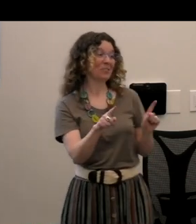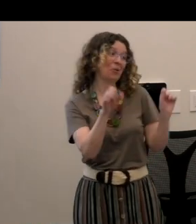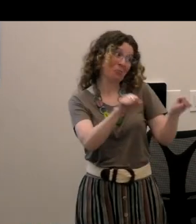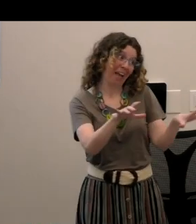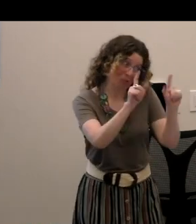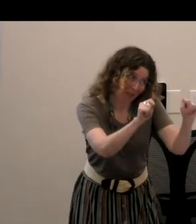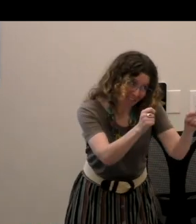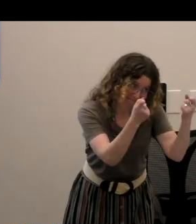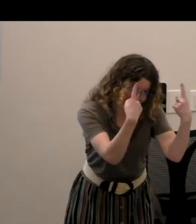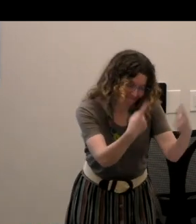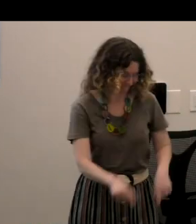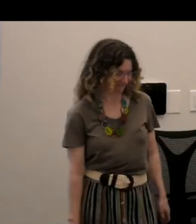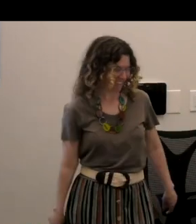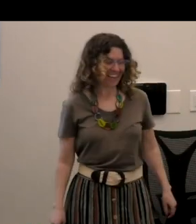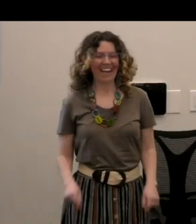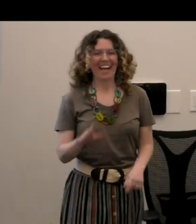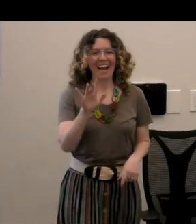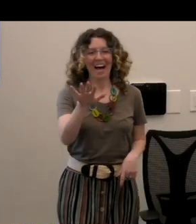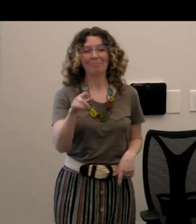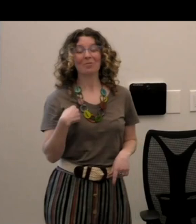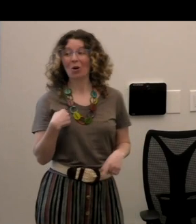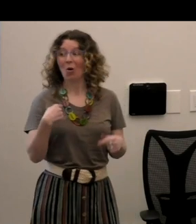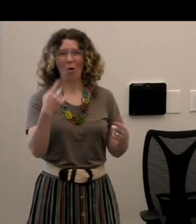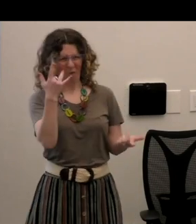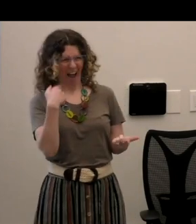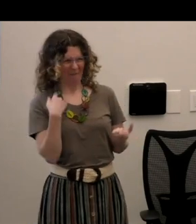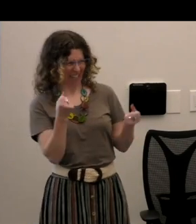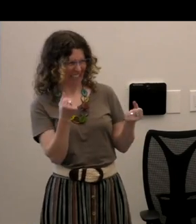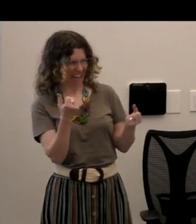Wow. So you can do it.